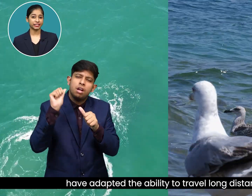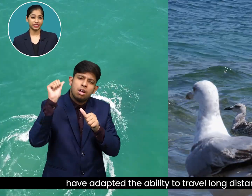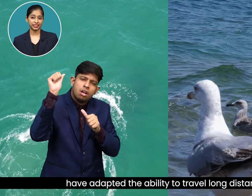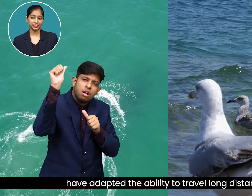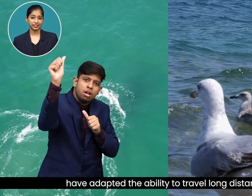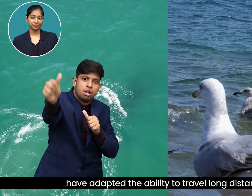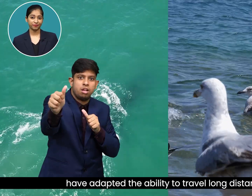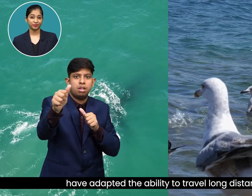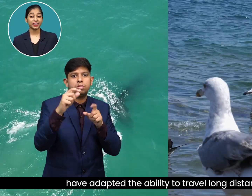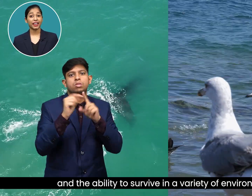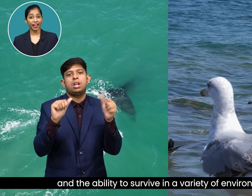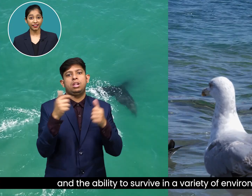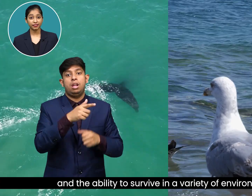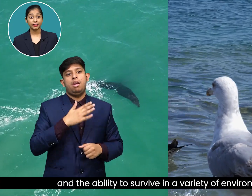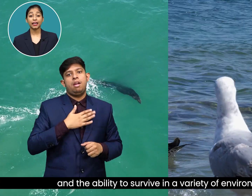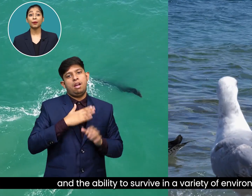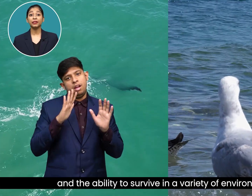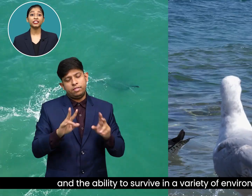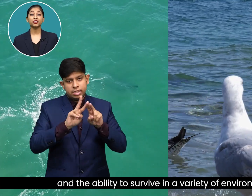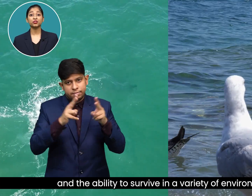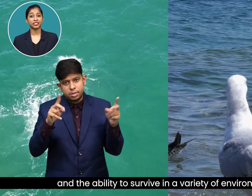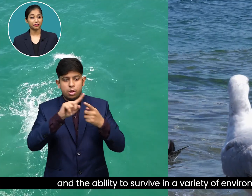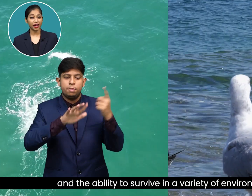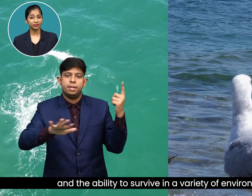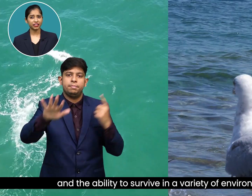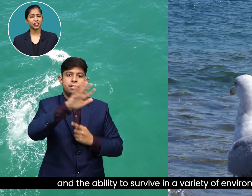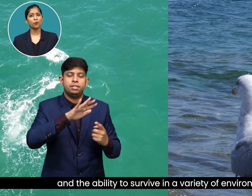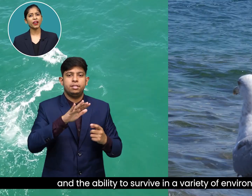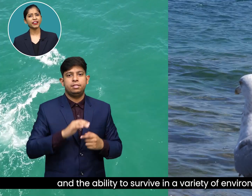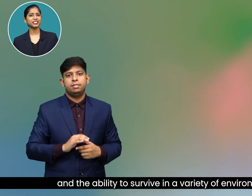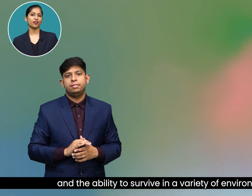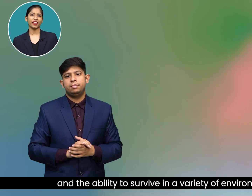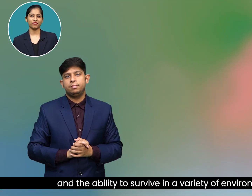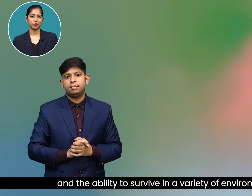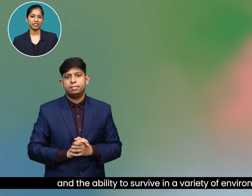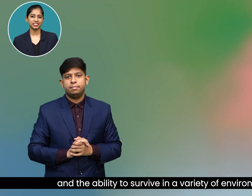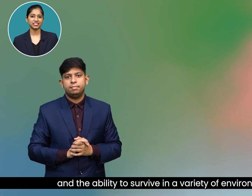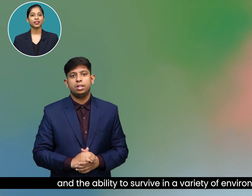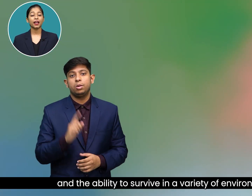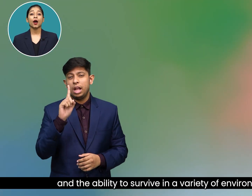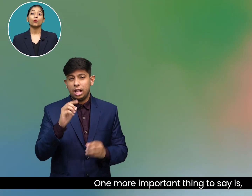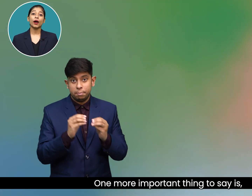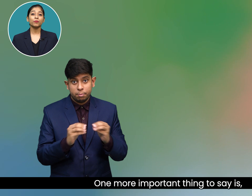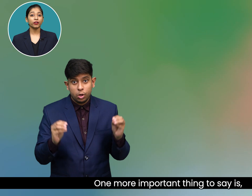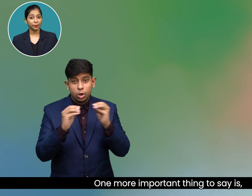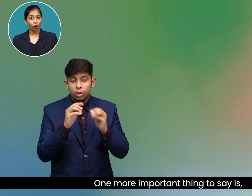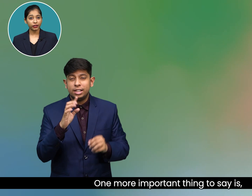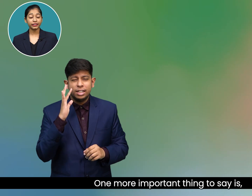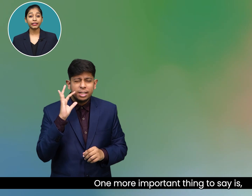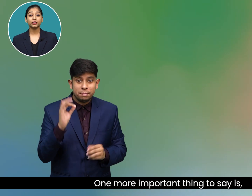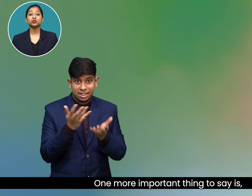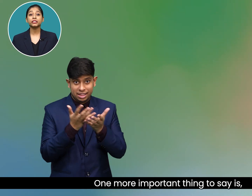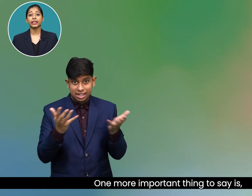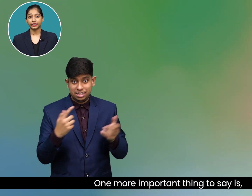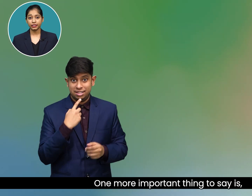long distance and the ability to survive in a variety of environments. One more